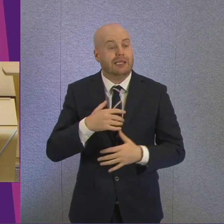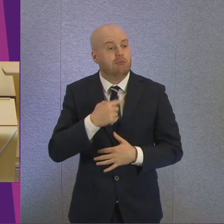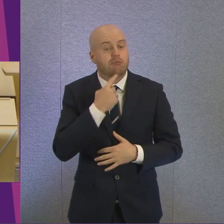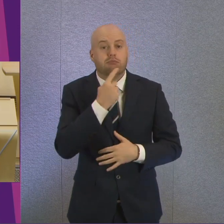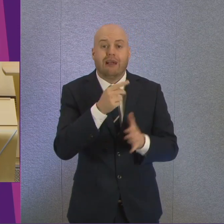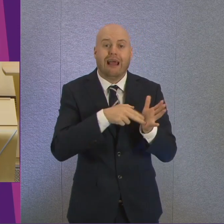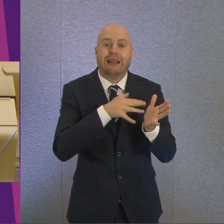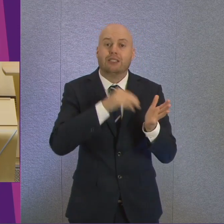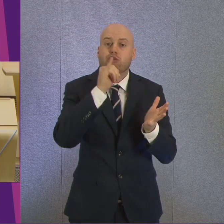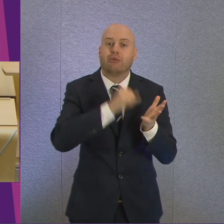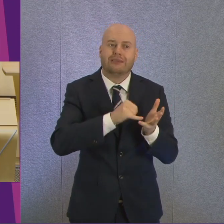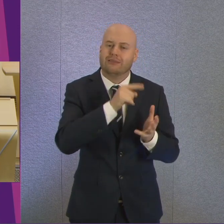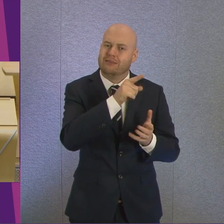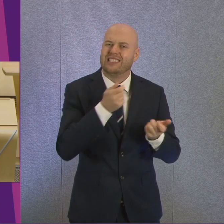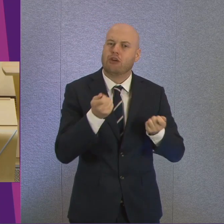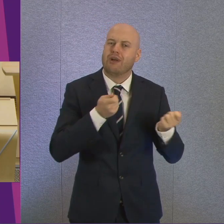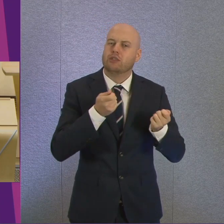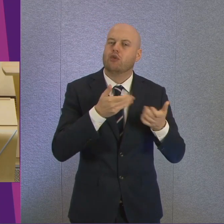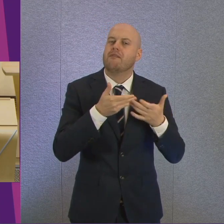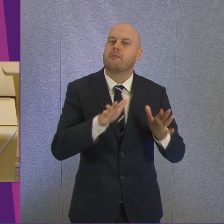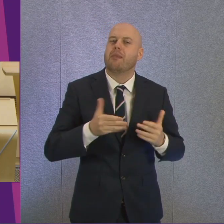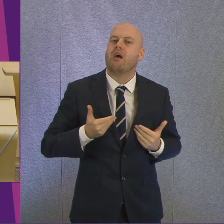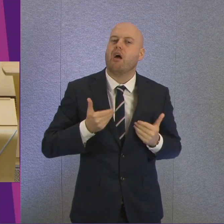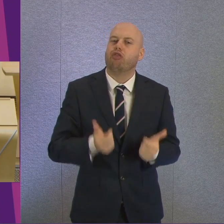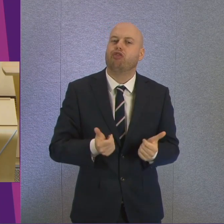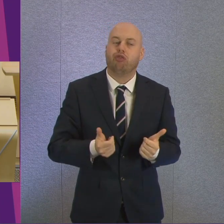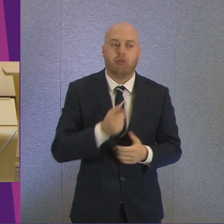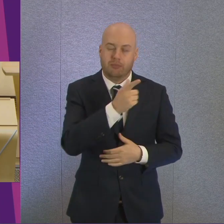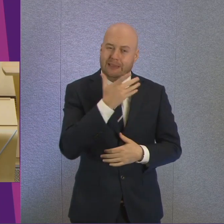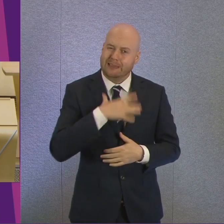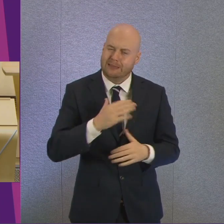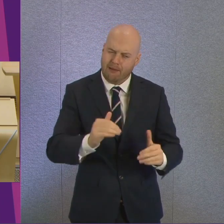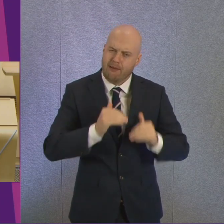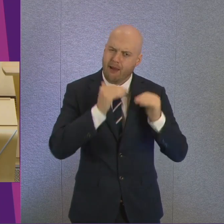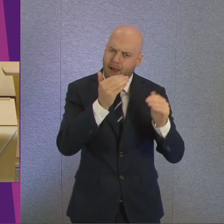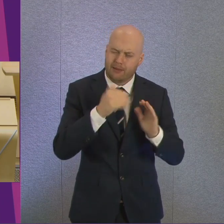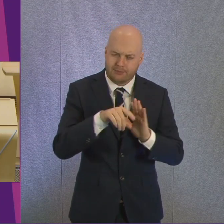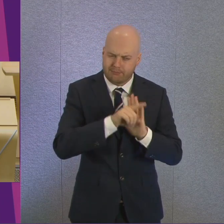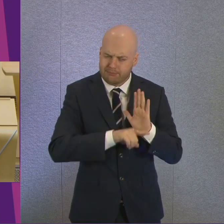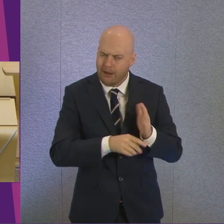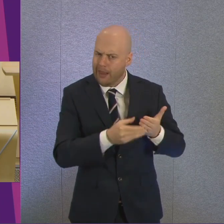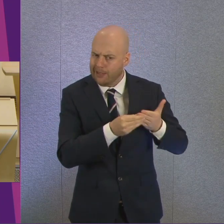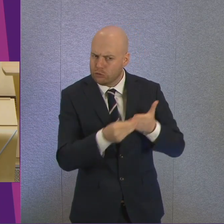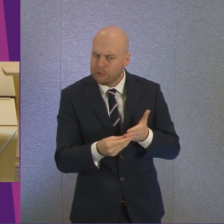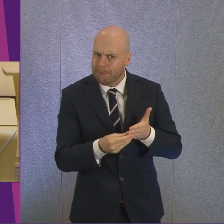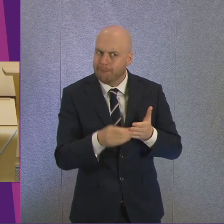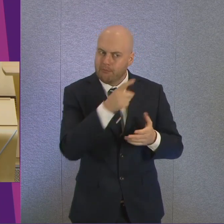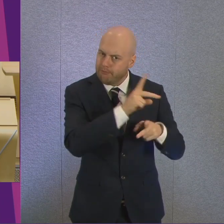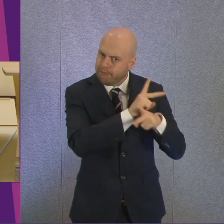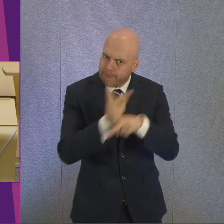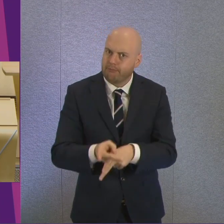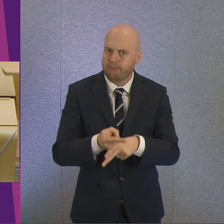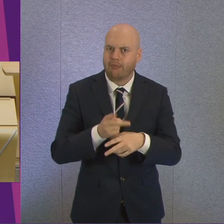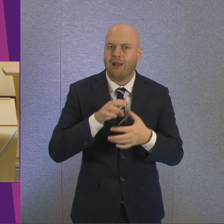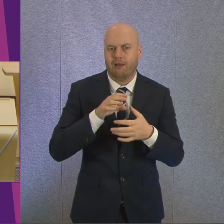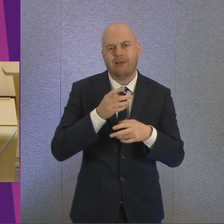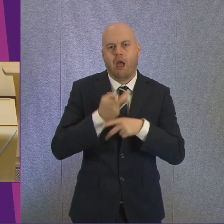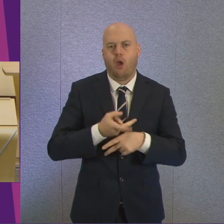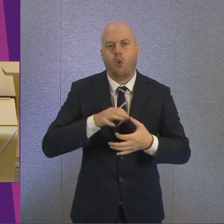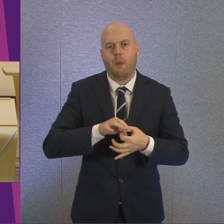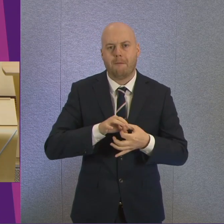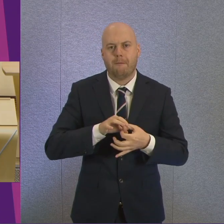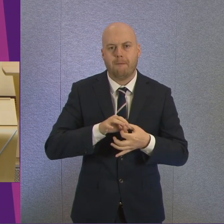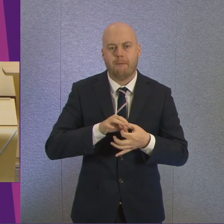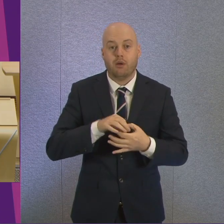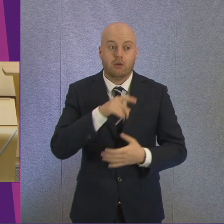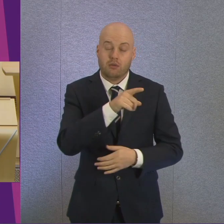to take enhanced clinical leadership for care homes. This will, for the first time, see these NHS Directors reporting